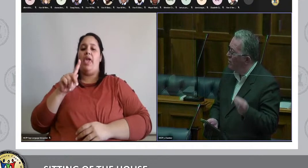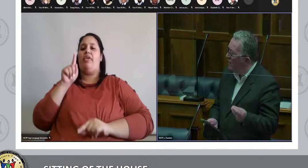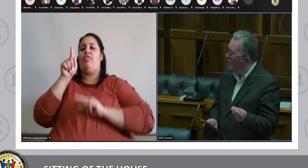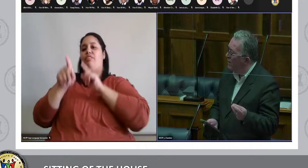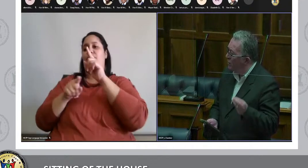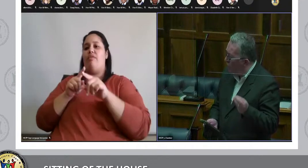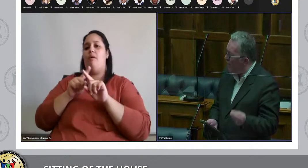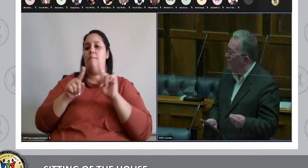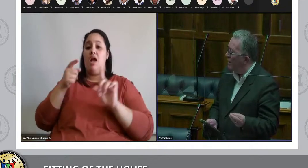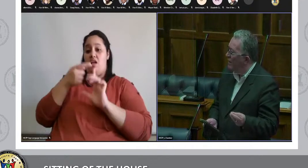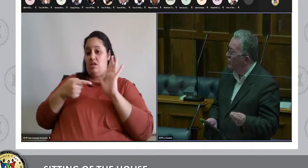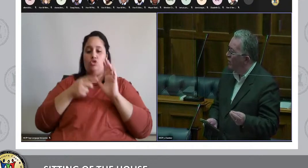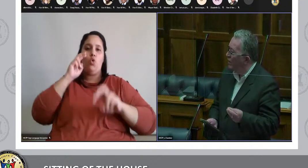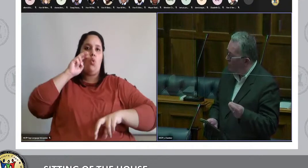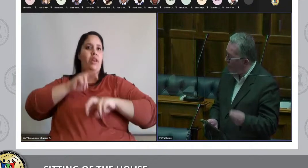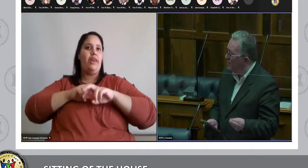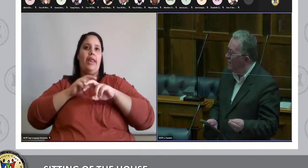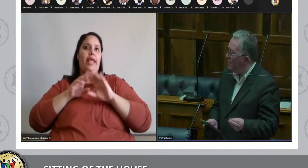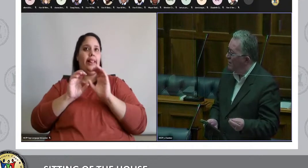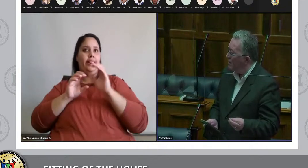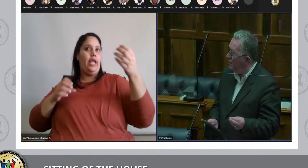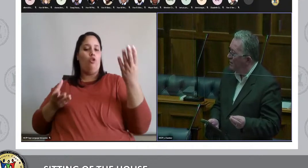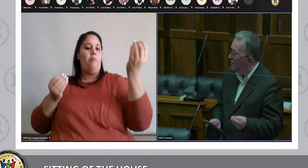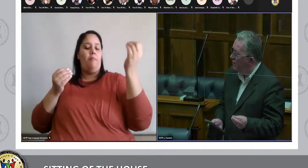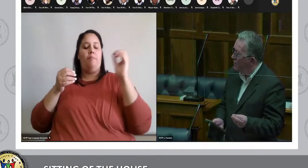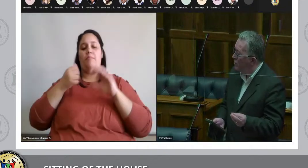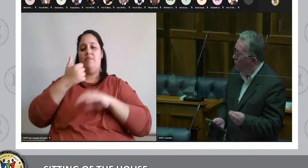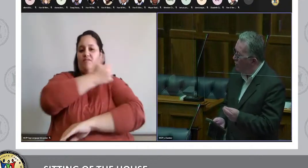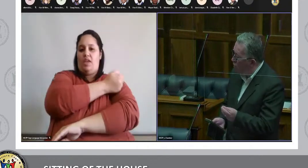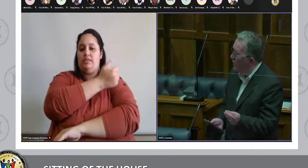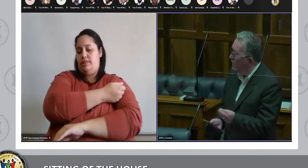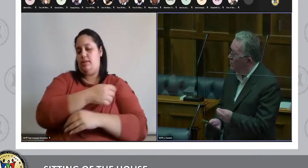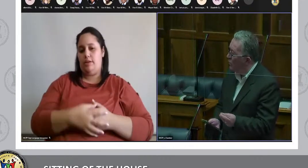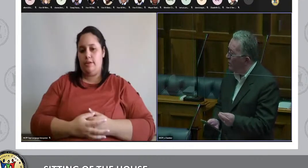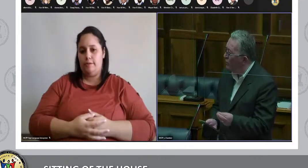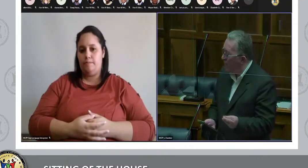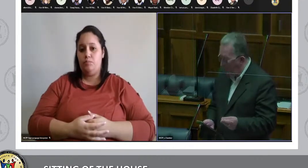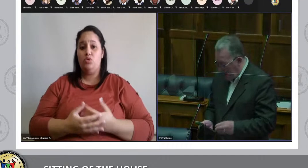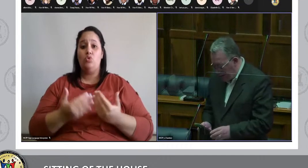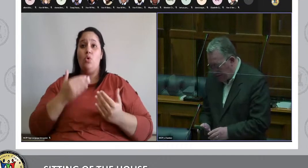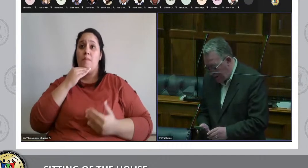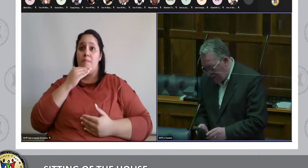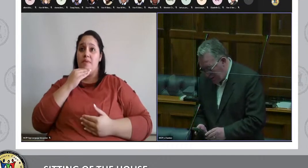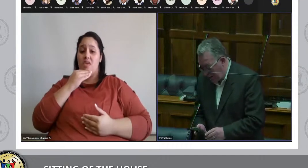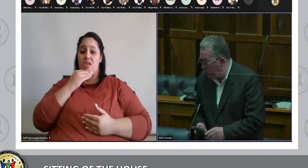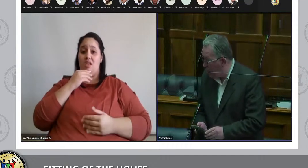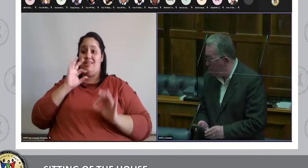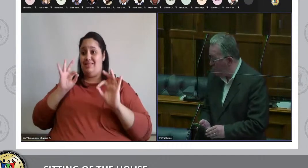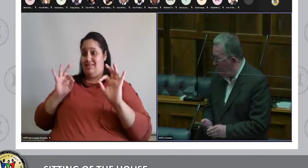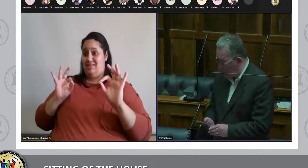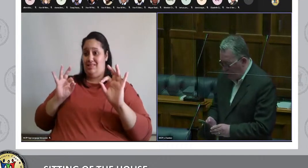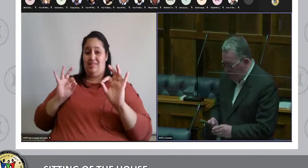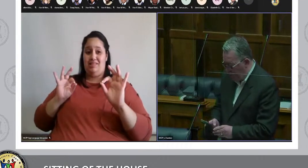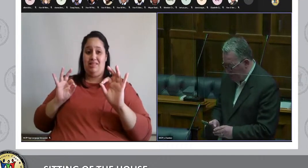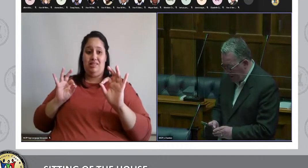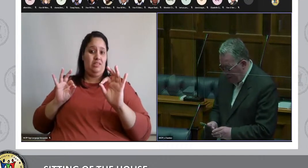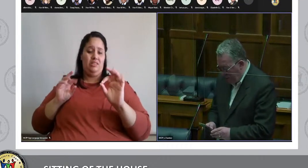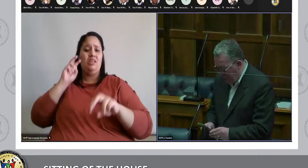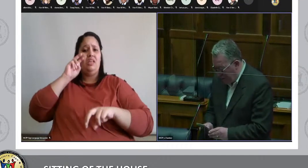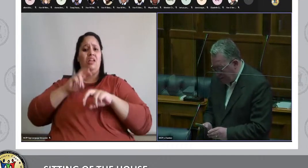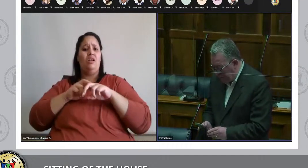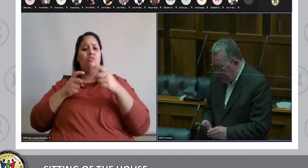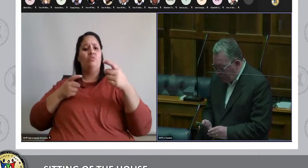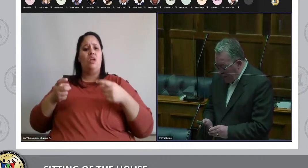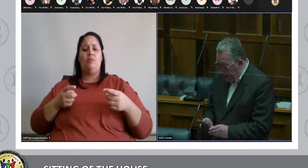you don't need a degree to get a vaccine. So the humor needs to be even-handed through the Speaker to